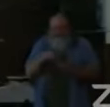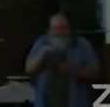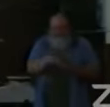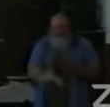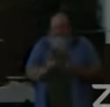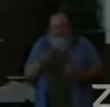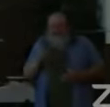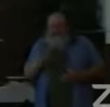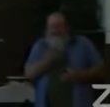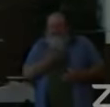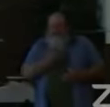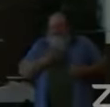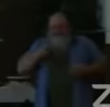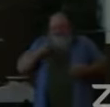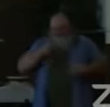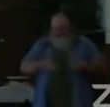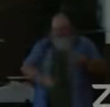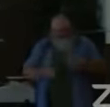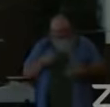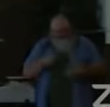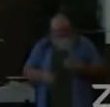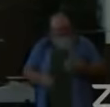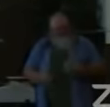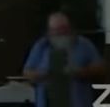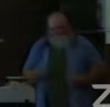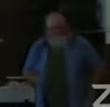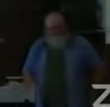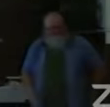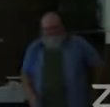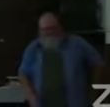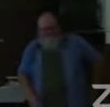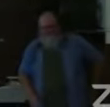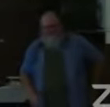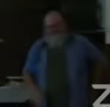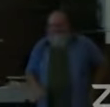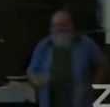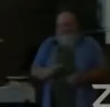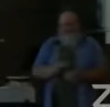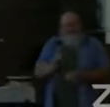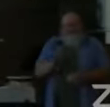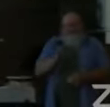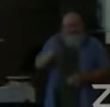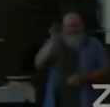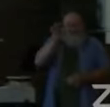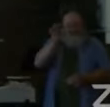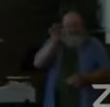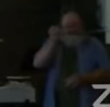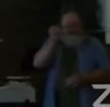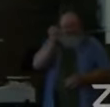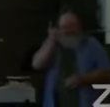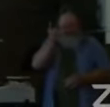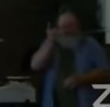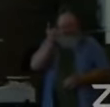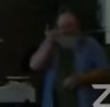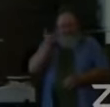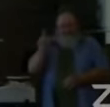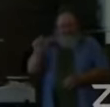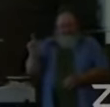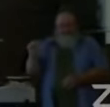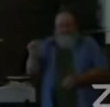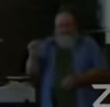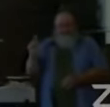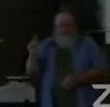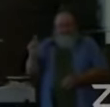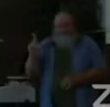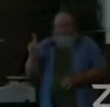our humanness, this doesn't make sense. But spiritually, it makes a lot of sense. Paul is not advocating that we